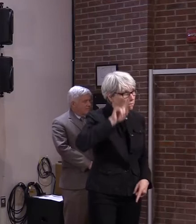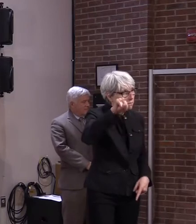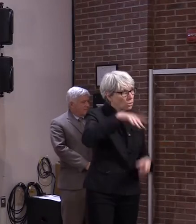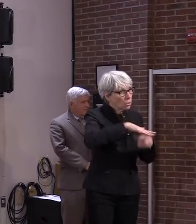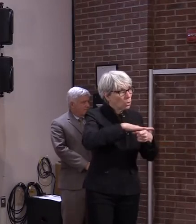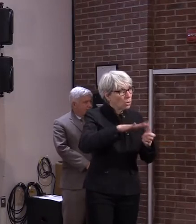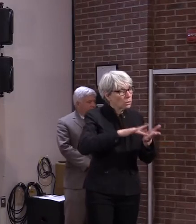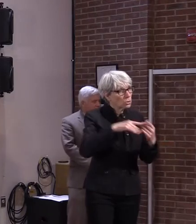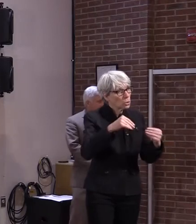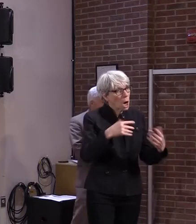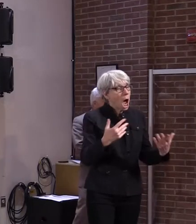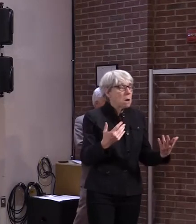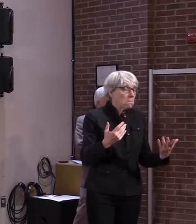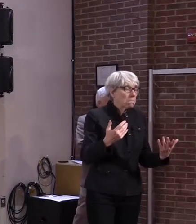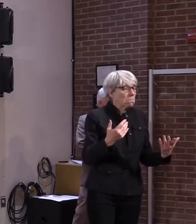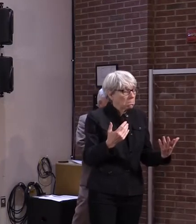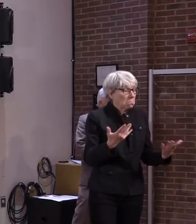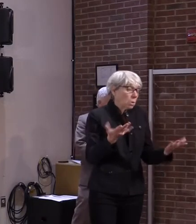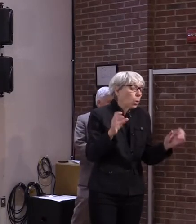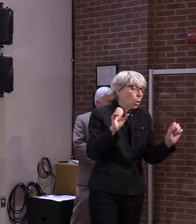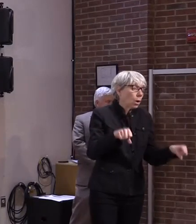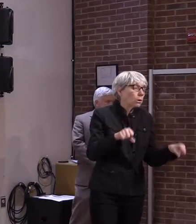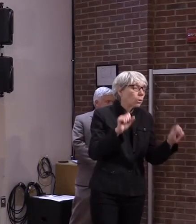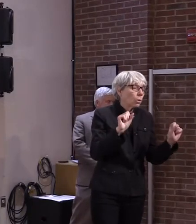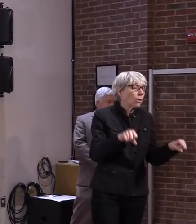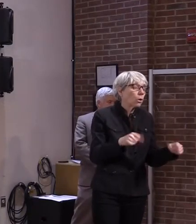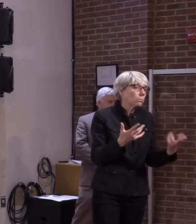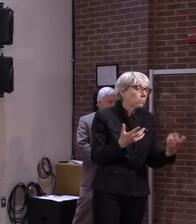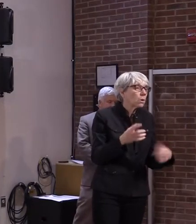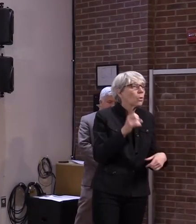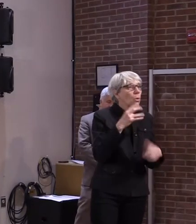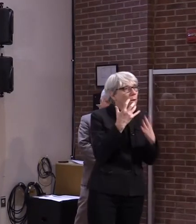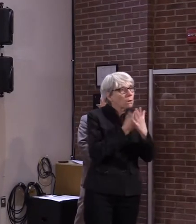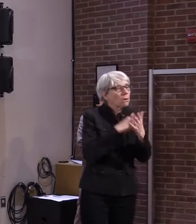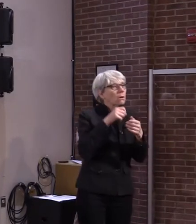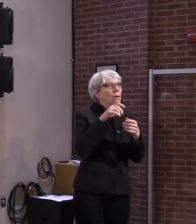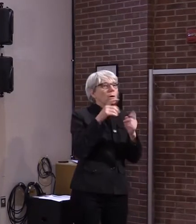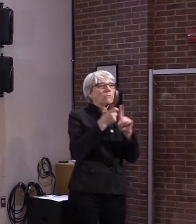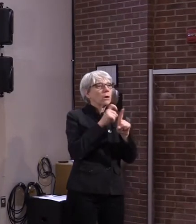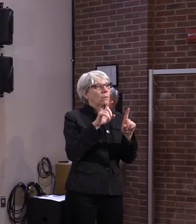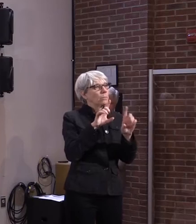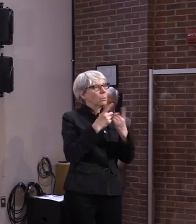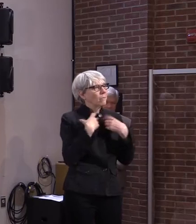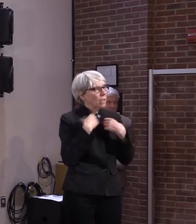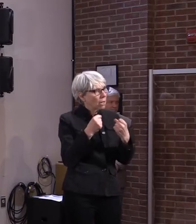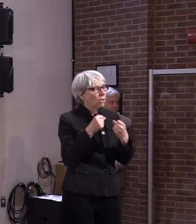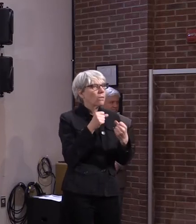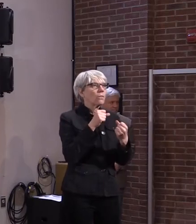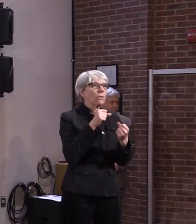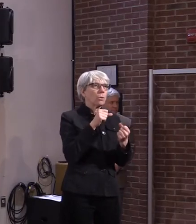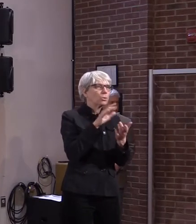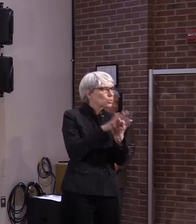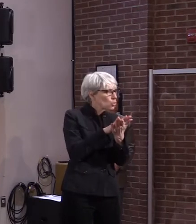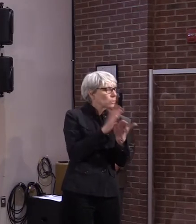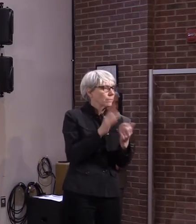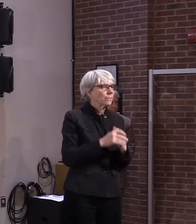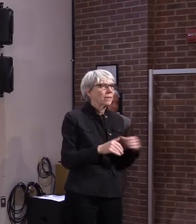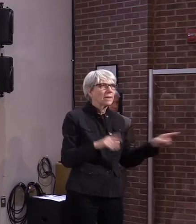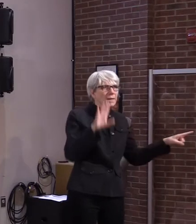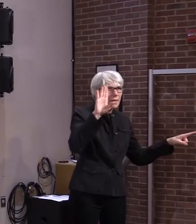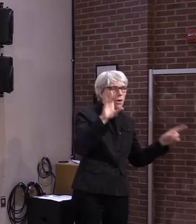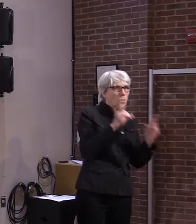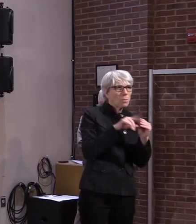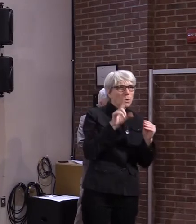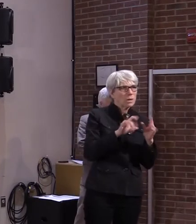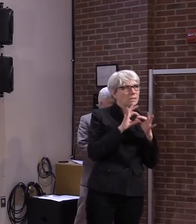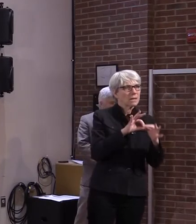still be a potential possibility, as well as our other sites around the state. Can I just ask one more question? It's about Canaan.